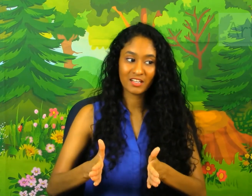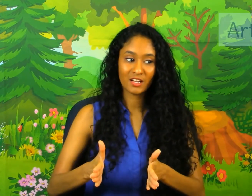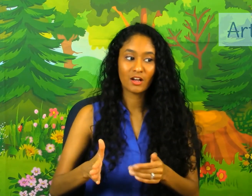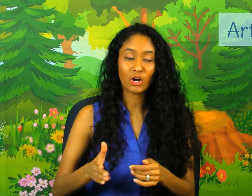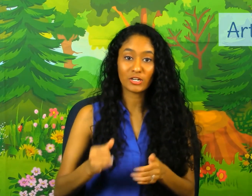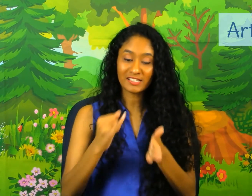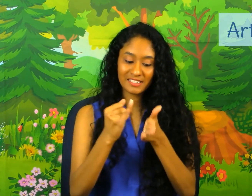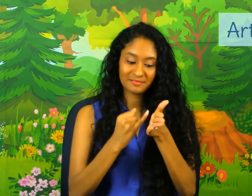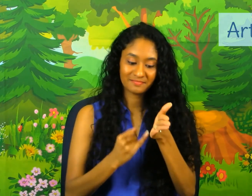artist,